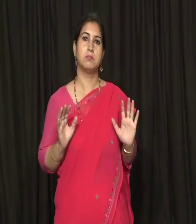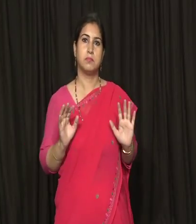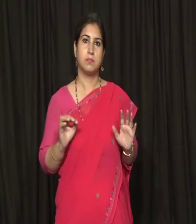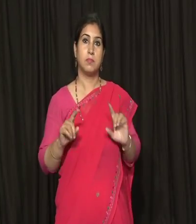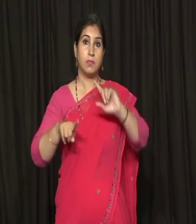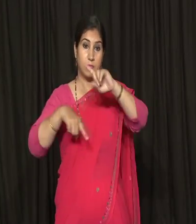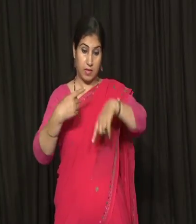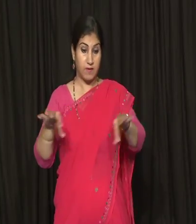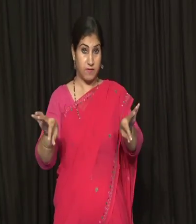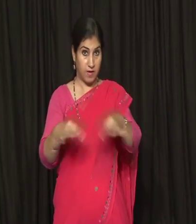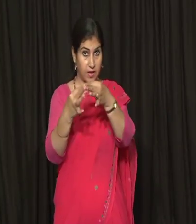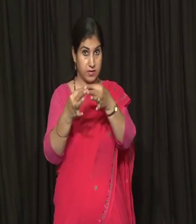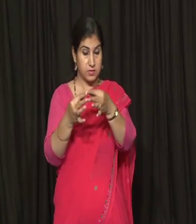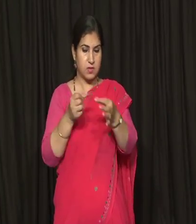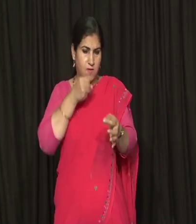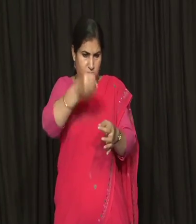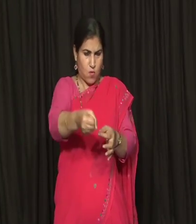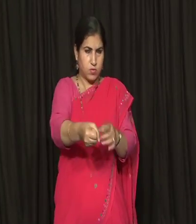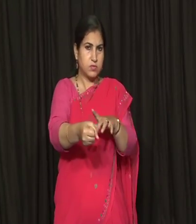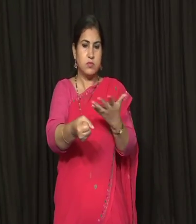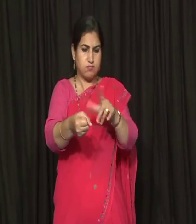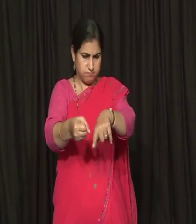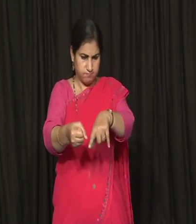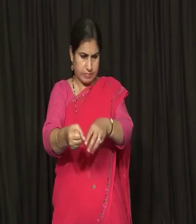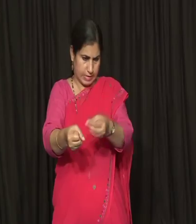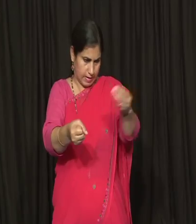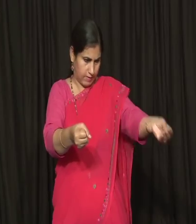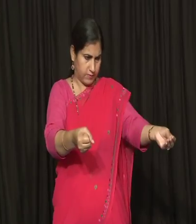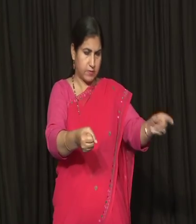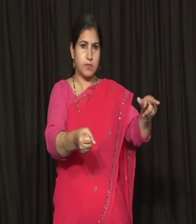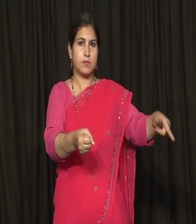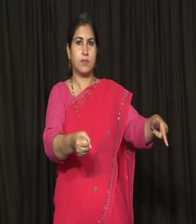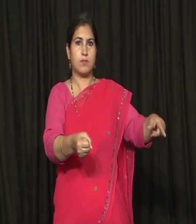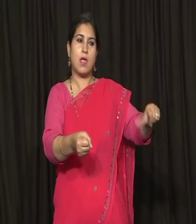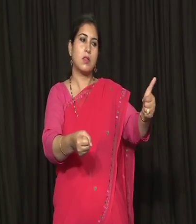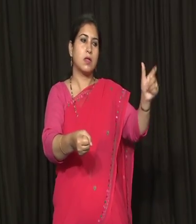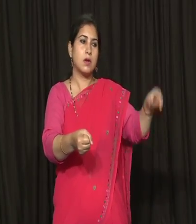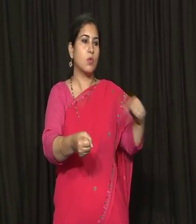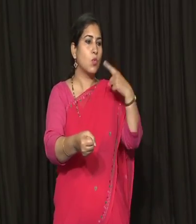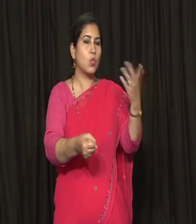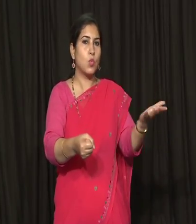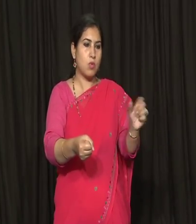France was forced to give the region of Alsace and